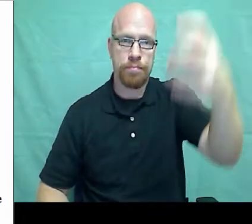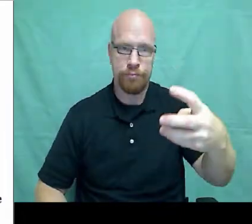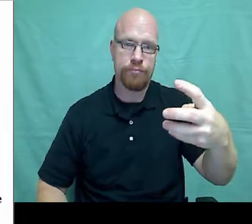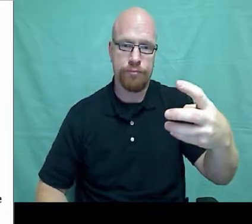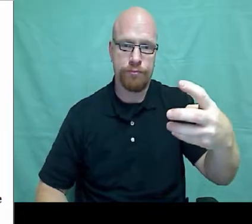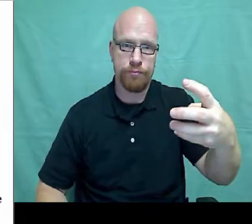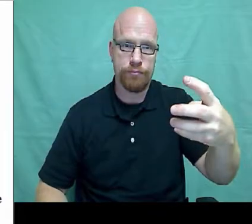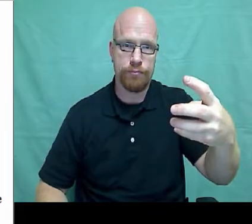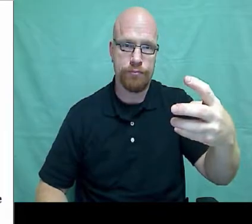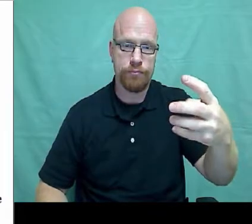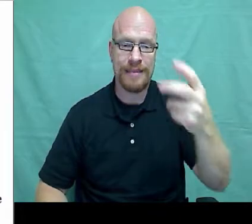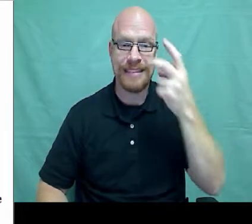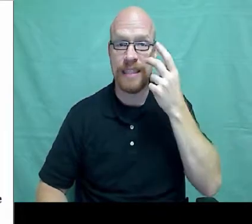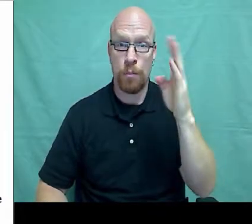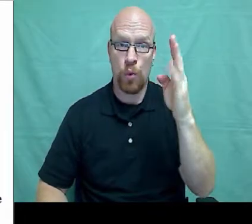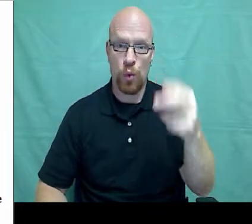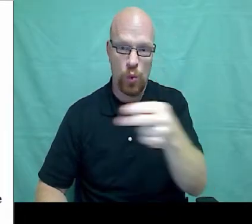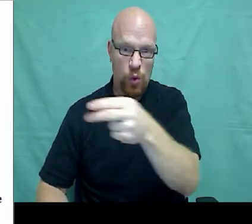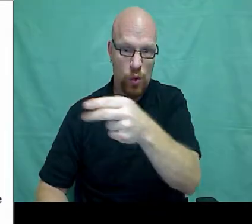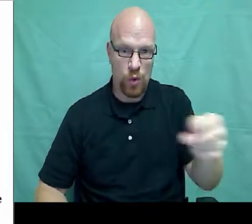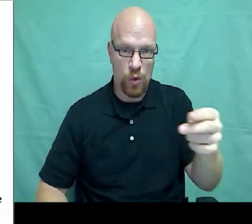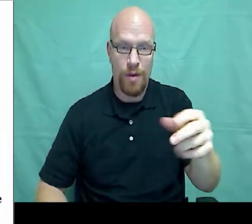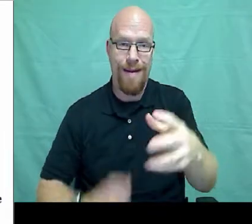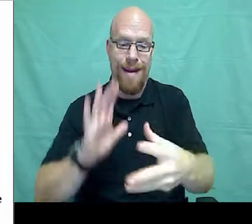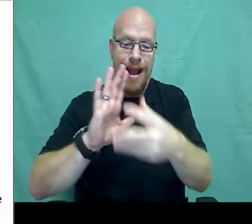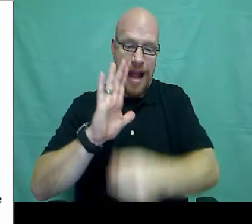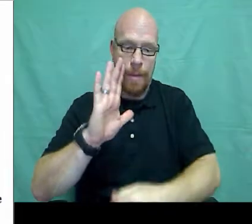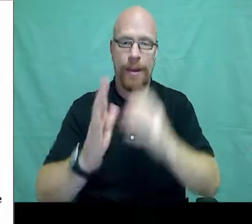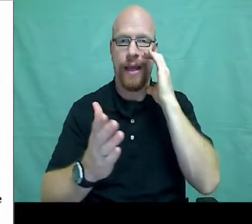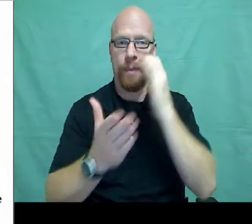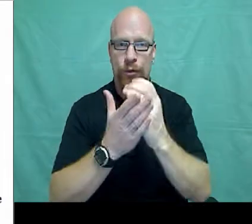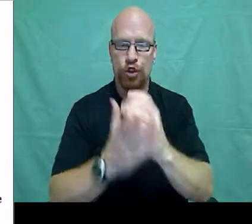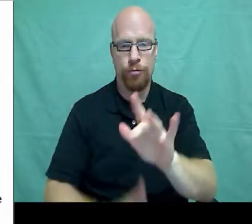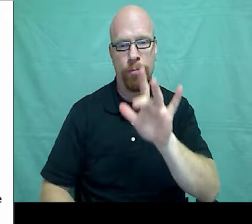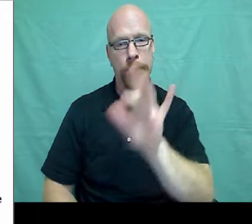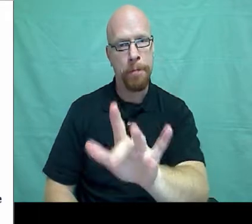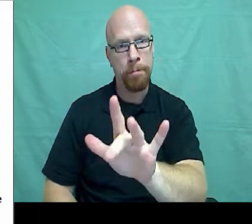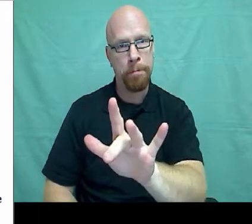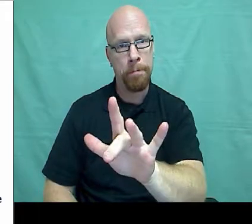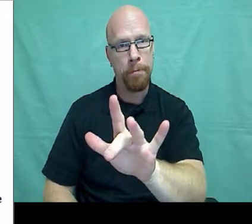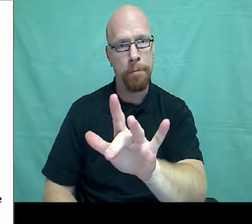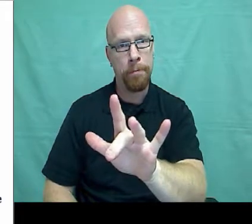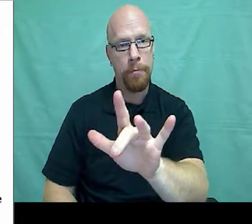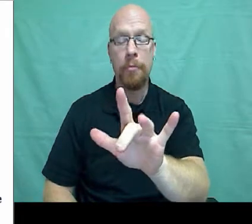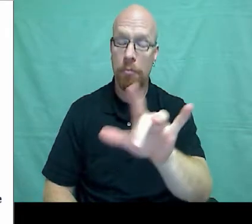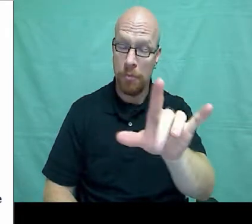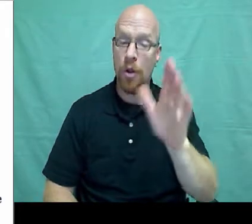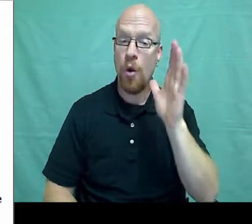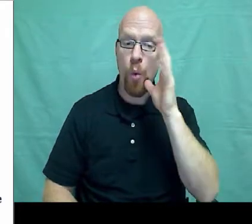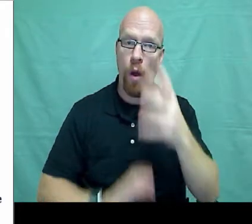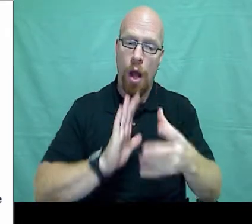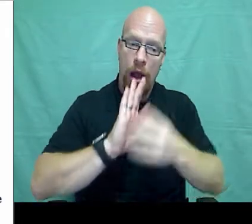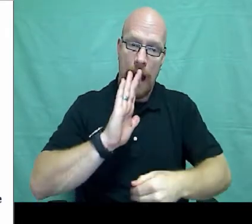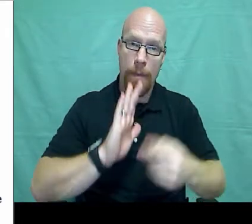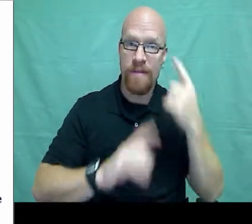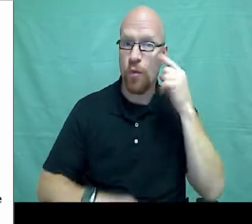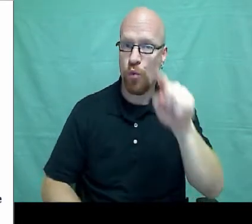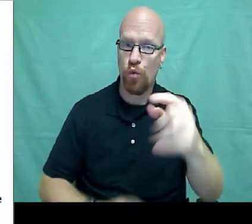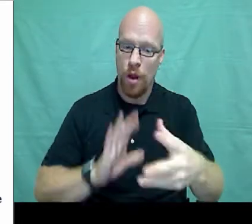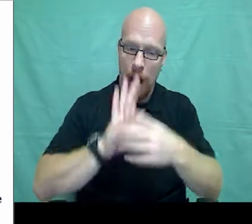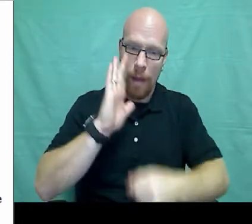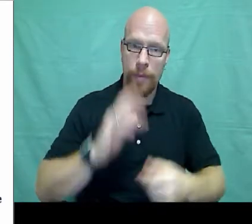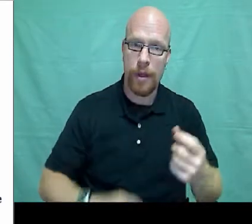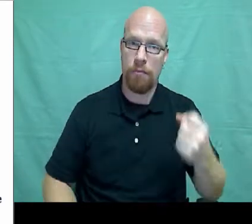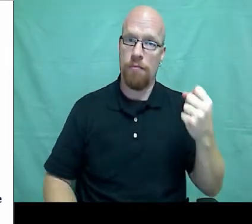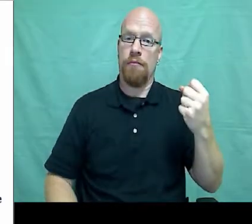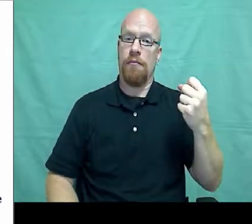This menu will pull down here and you can see I've highlighted in blue copy image. You click that and that image will be